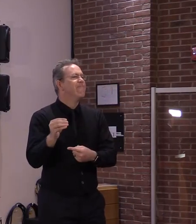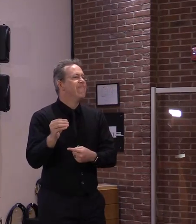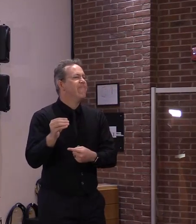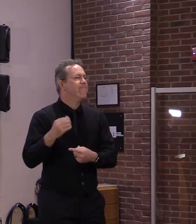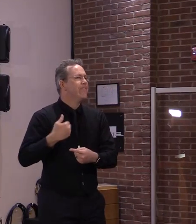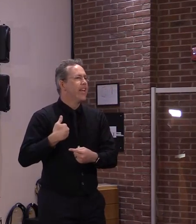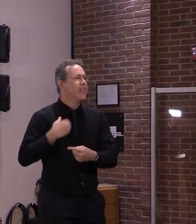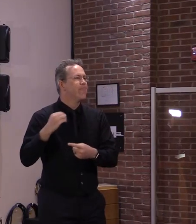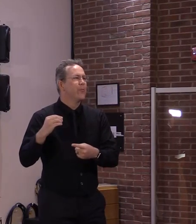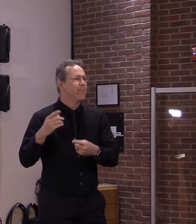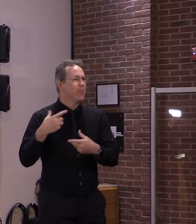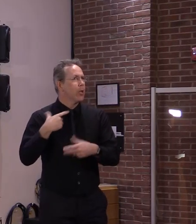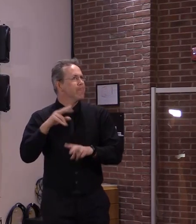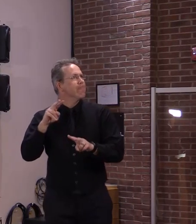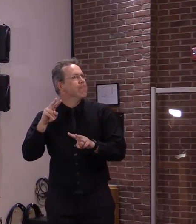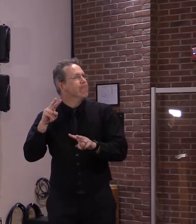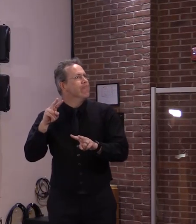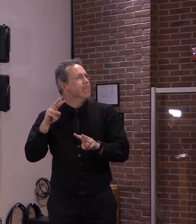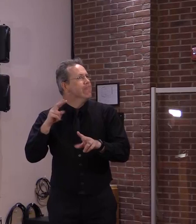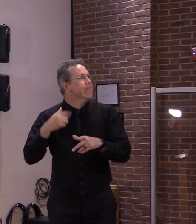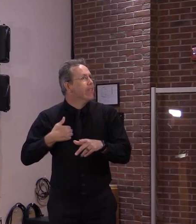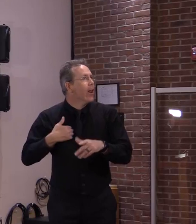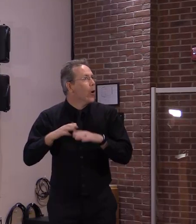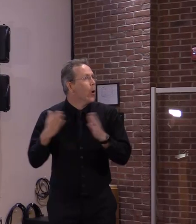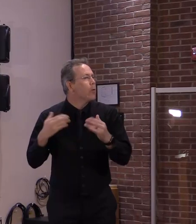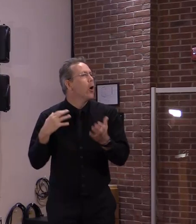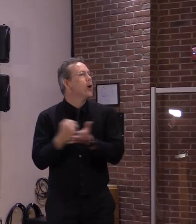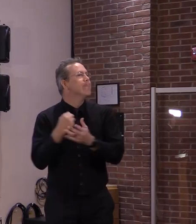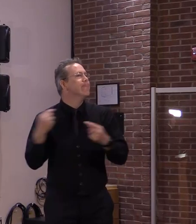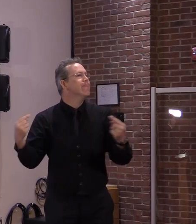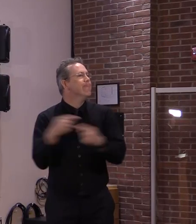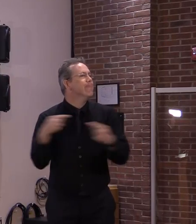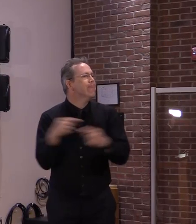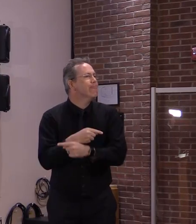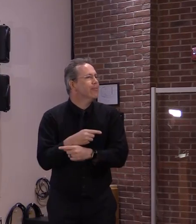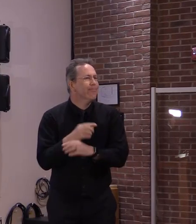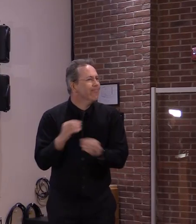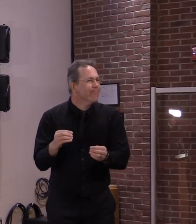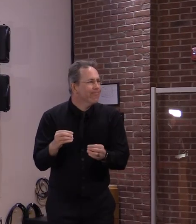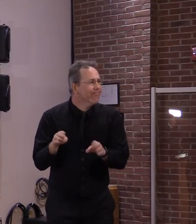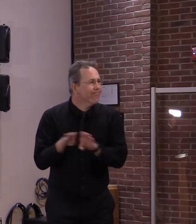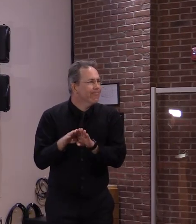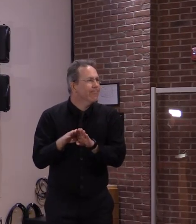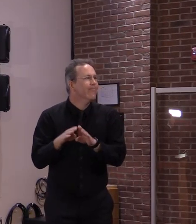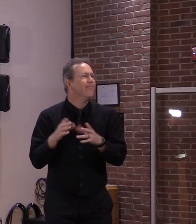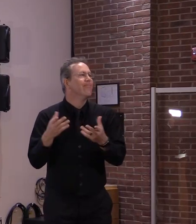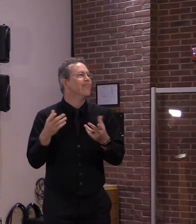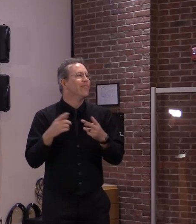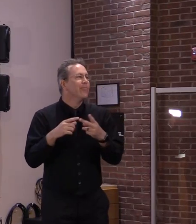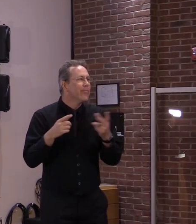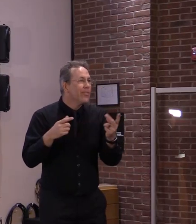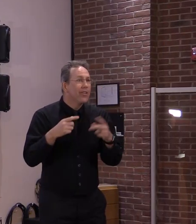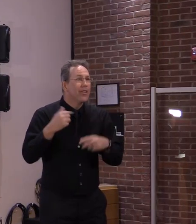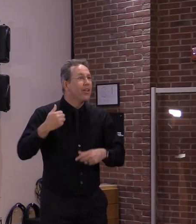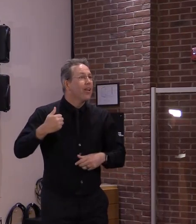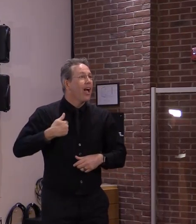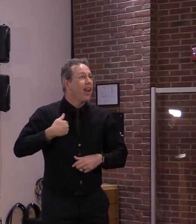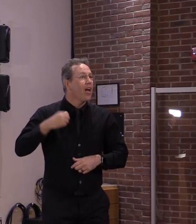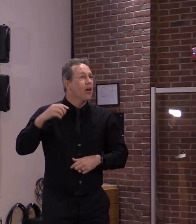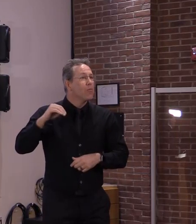it's a good sign when Ontario and Quebec have closed the border amongst the two of them.